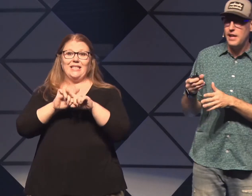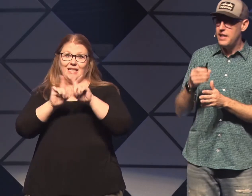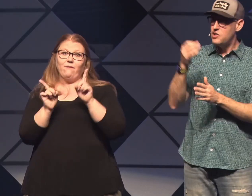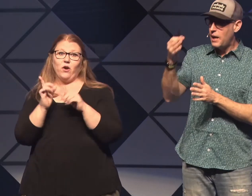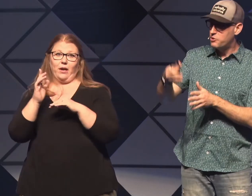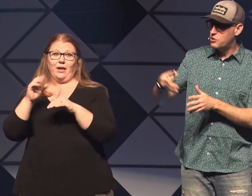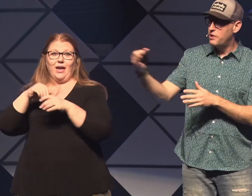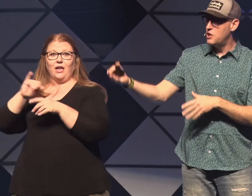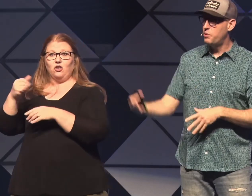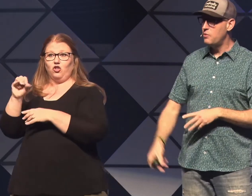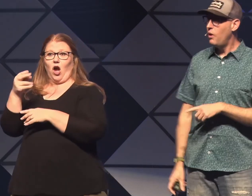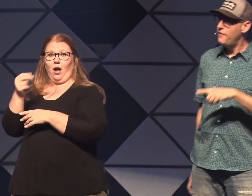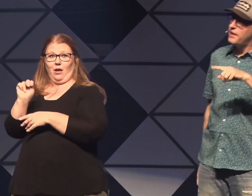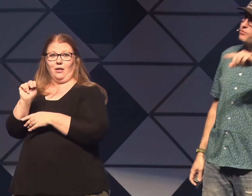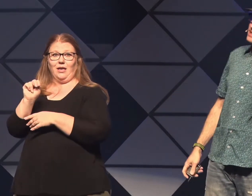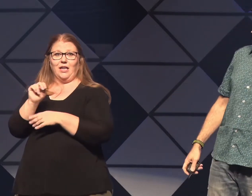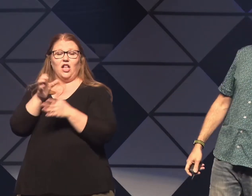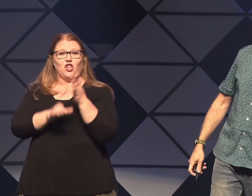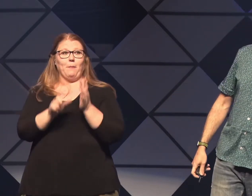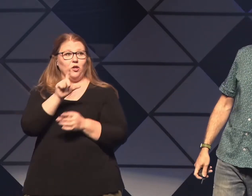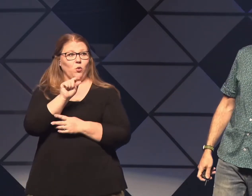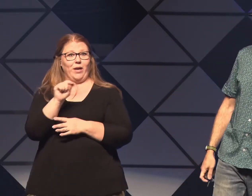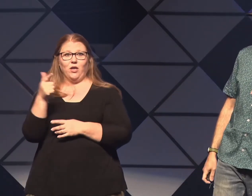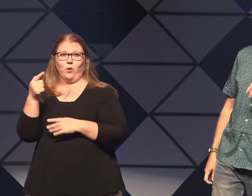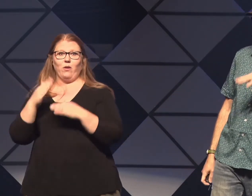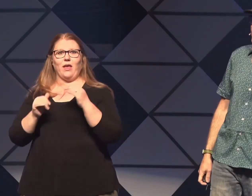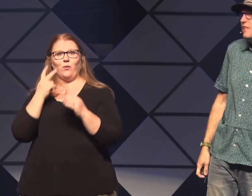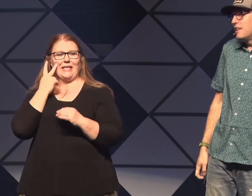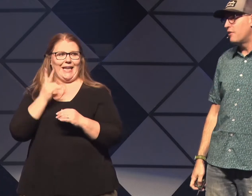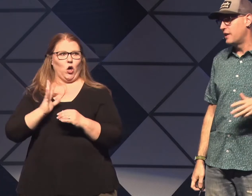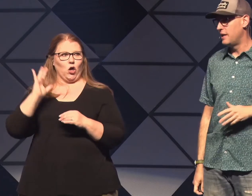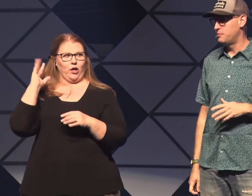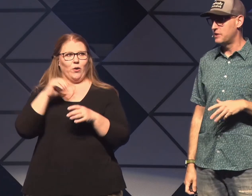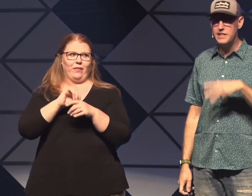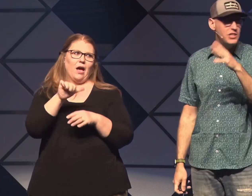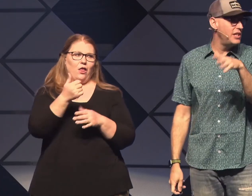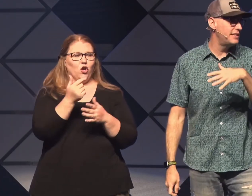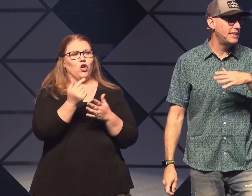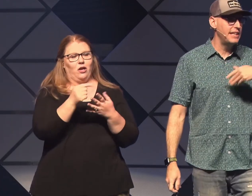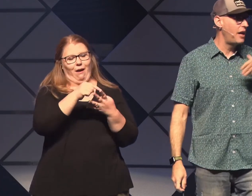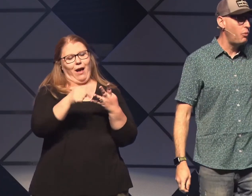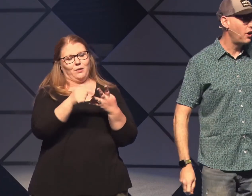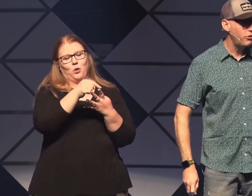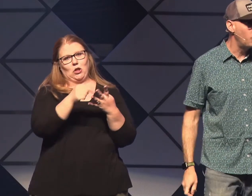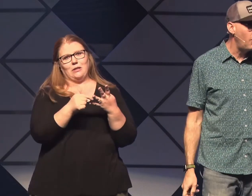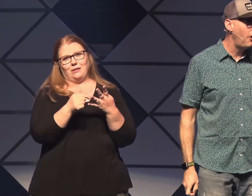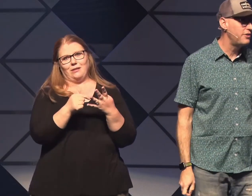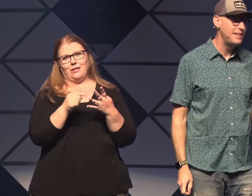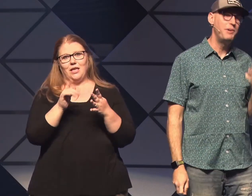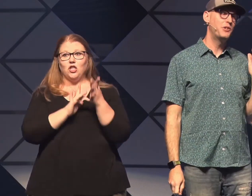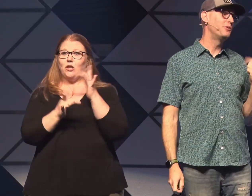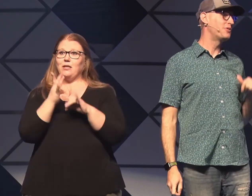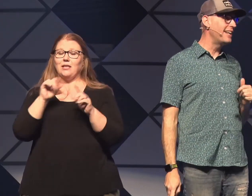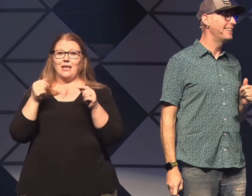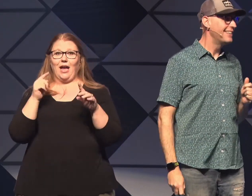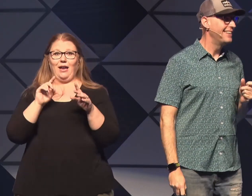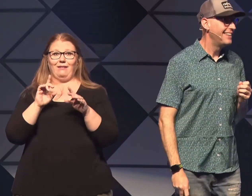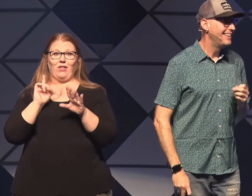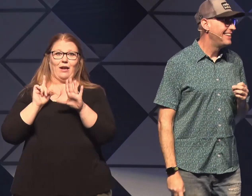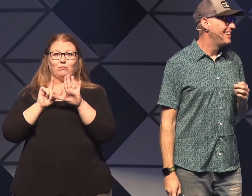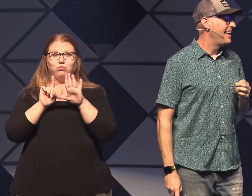different in chapters 20 and 21 than we see earlier in the Gospel or even in the other Gospels. Like this Jesus can kind of walk through walls to be a cool